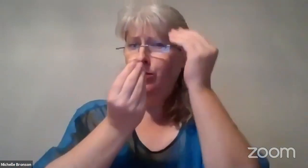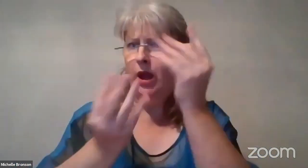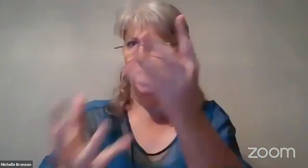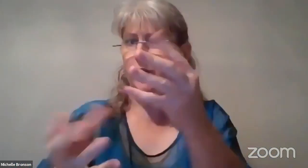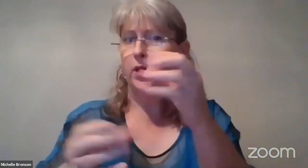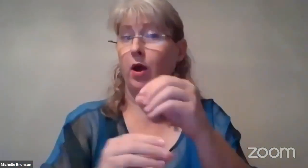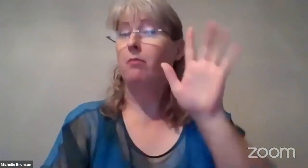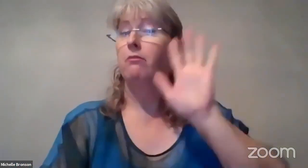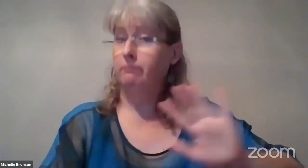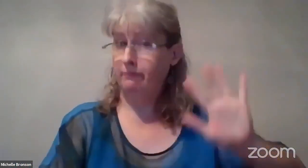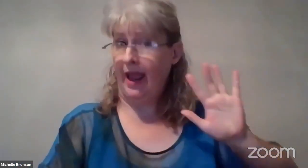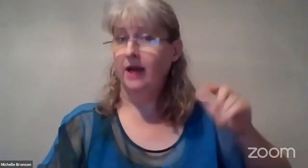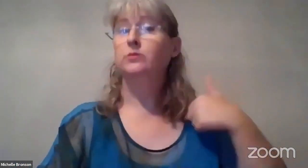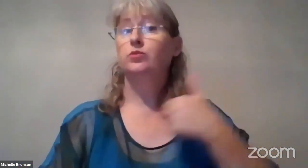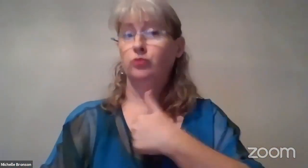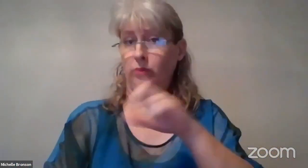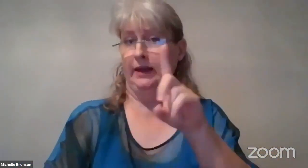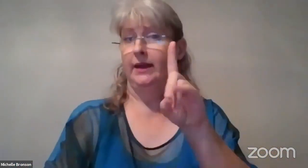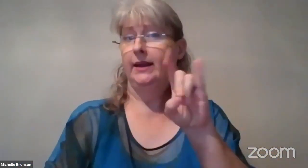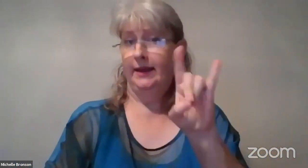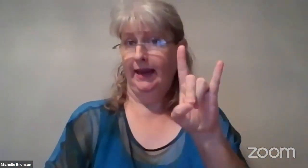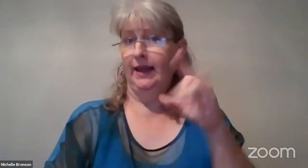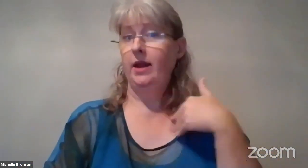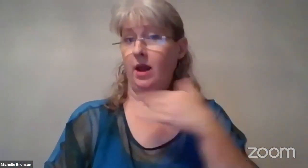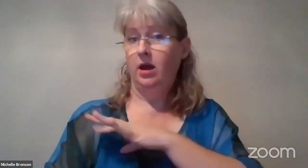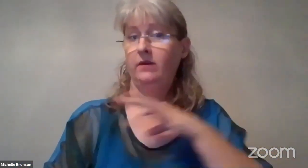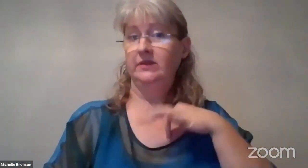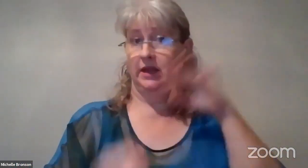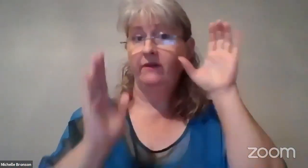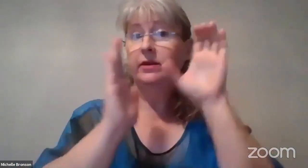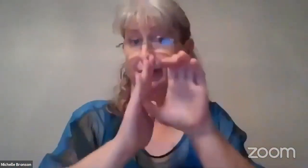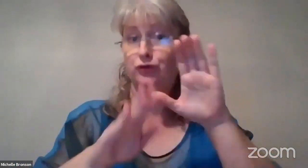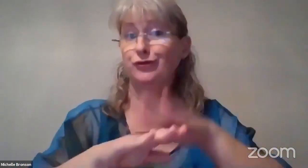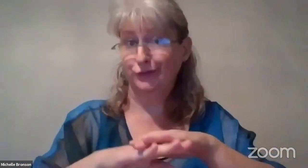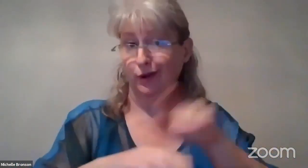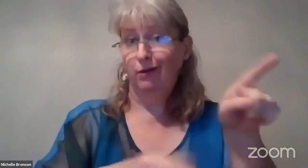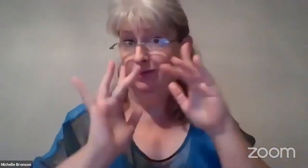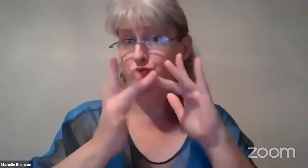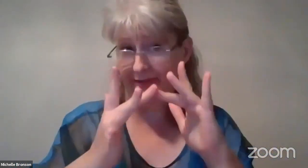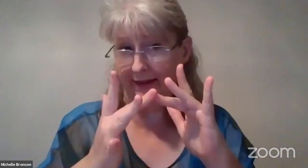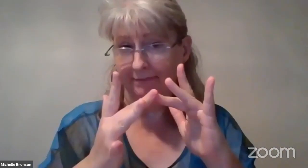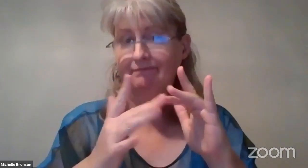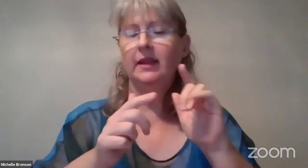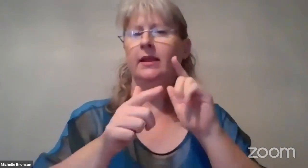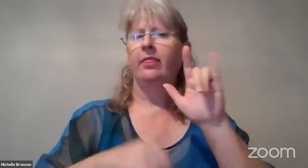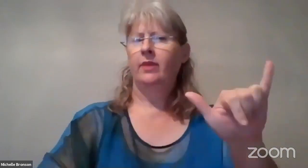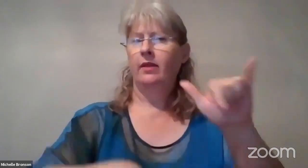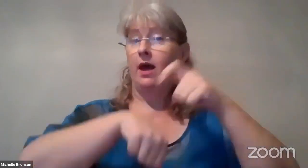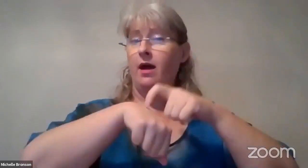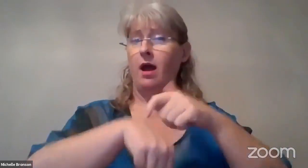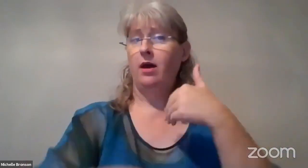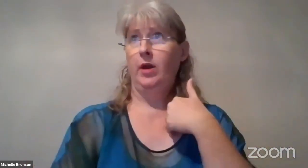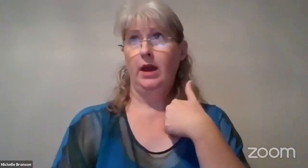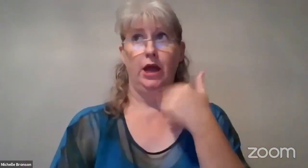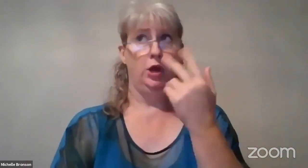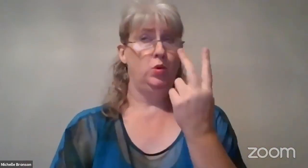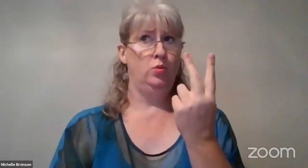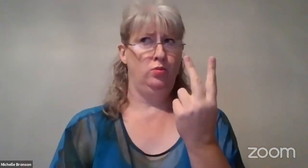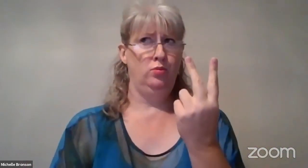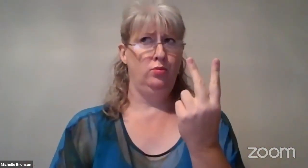To respond to that, I do want to let you know, we did have staff pictures on the website. And at that